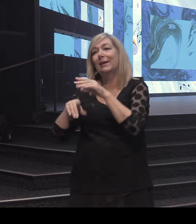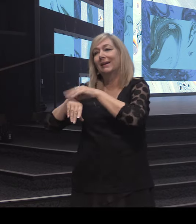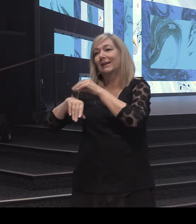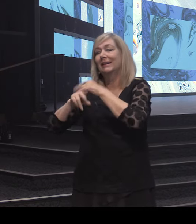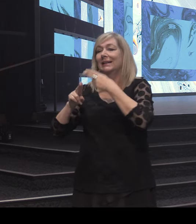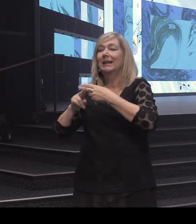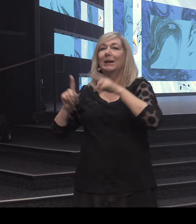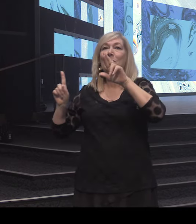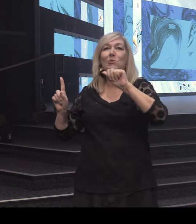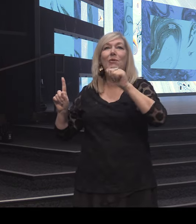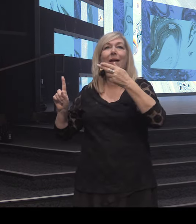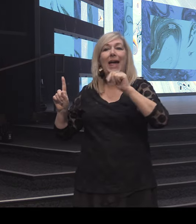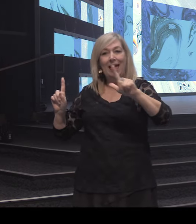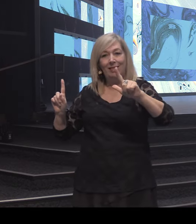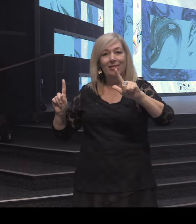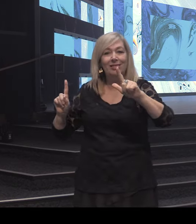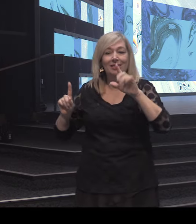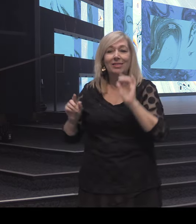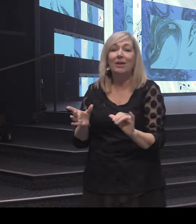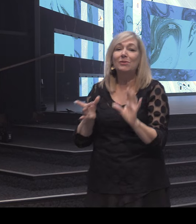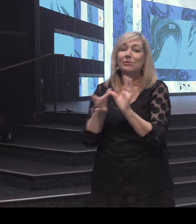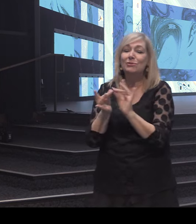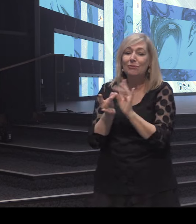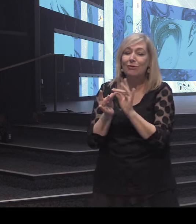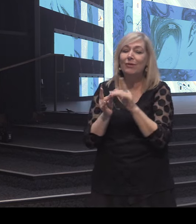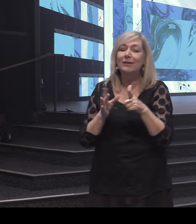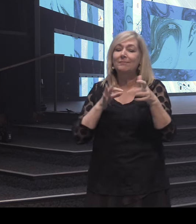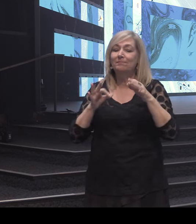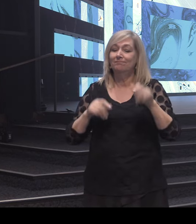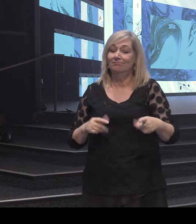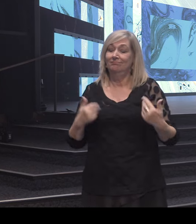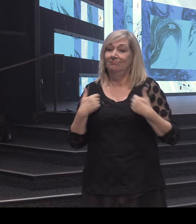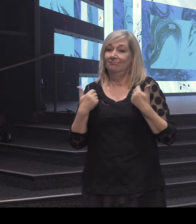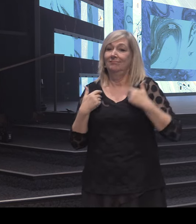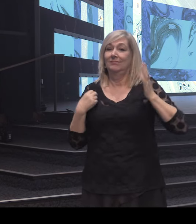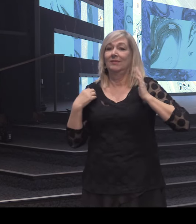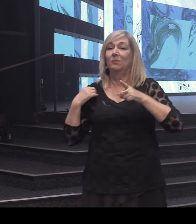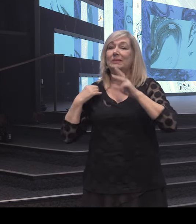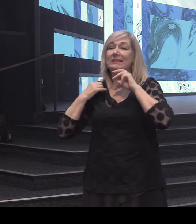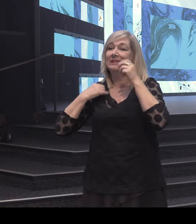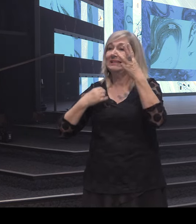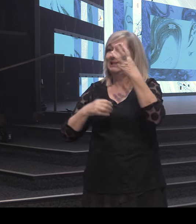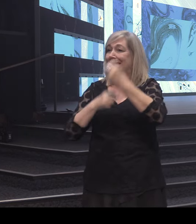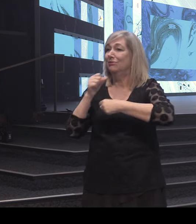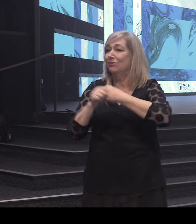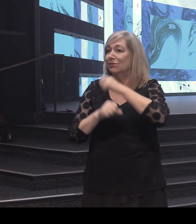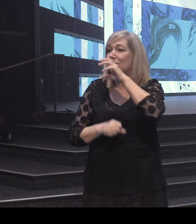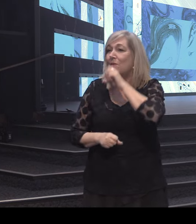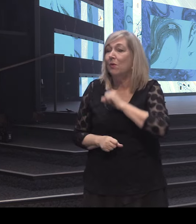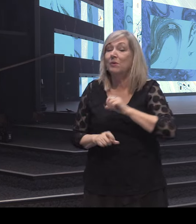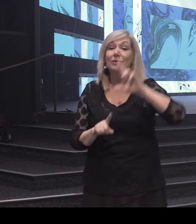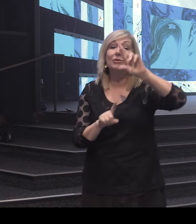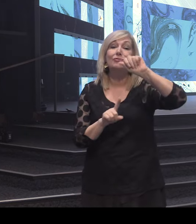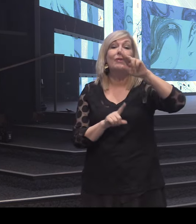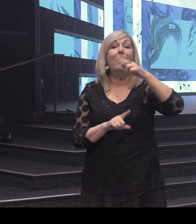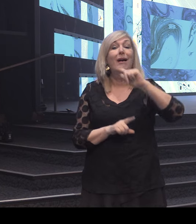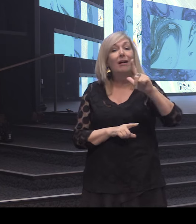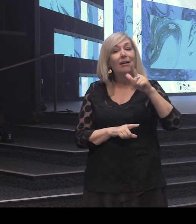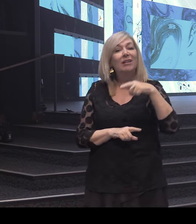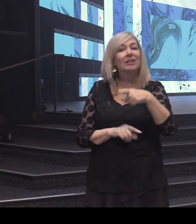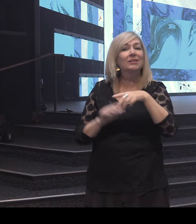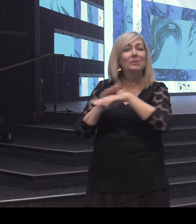Rahel. And when this story plays out, Rahel was 16 years old. Now, Rahel was going to